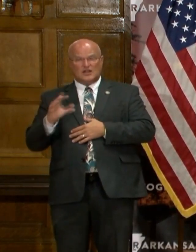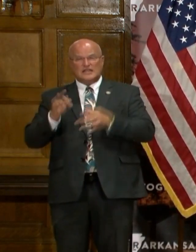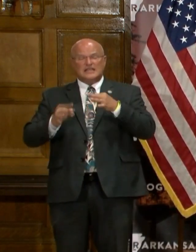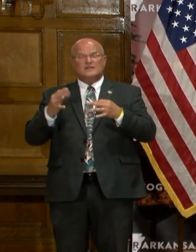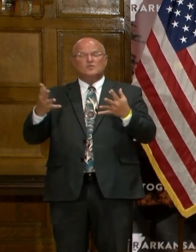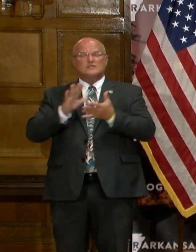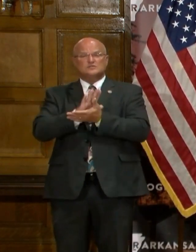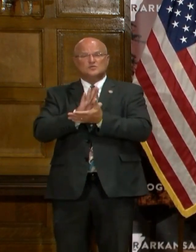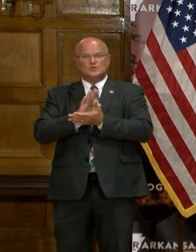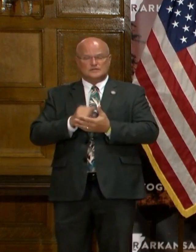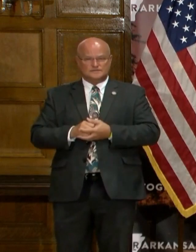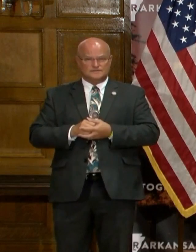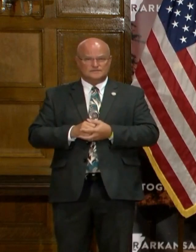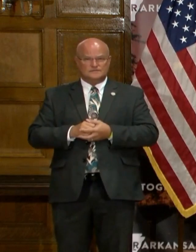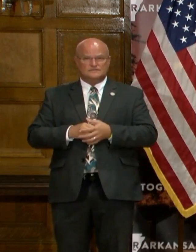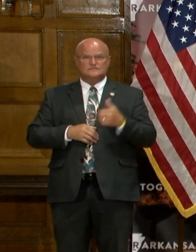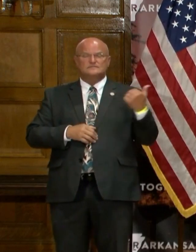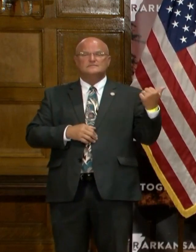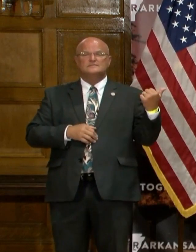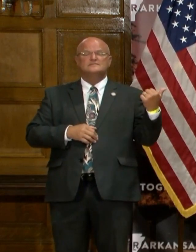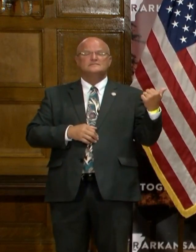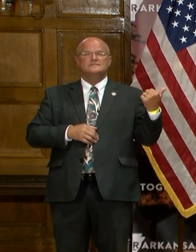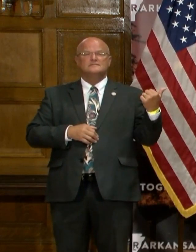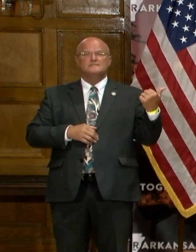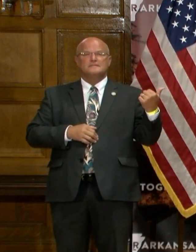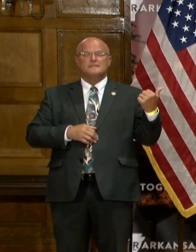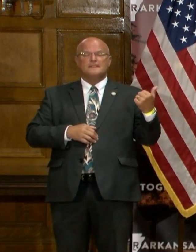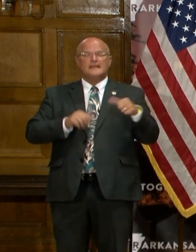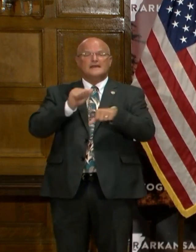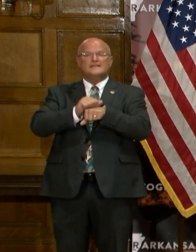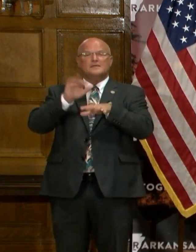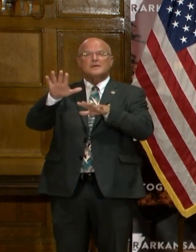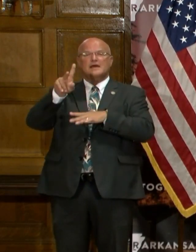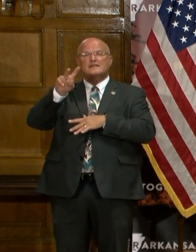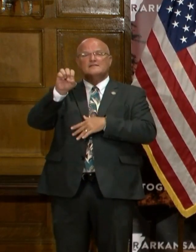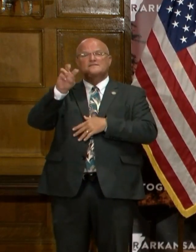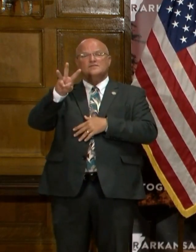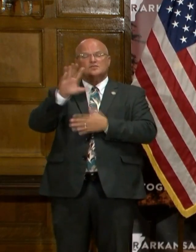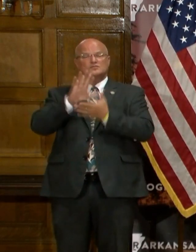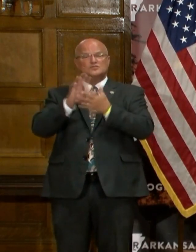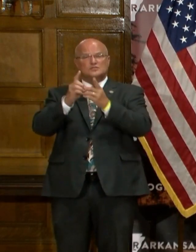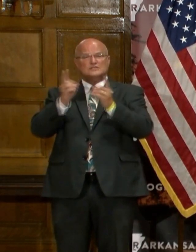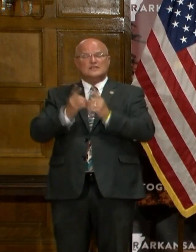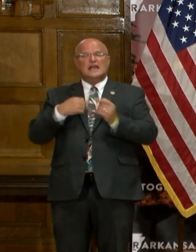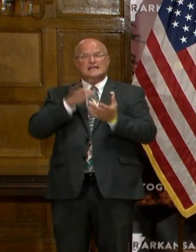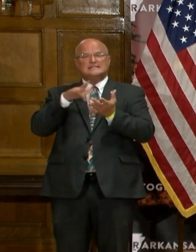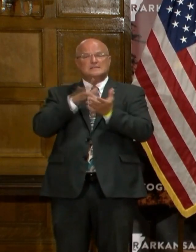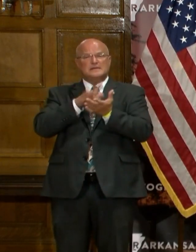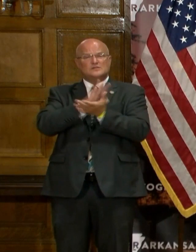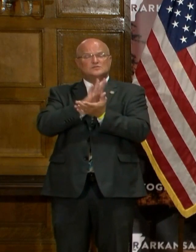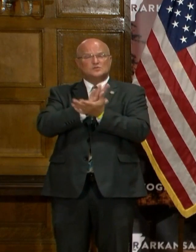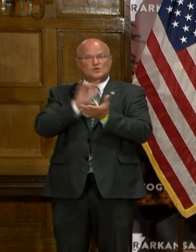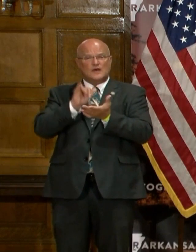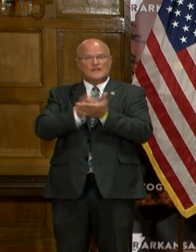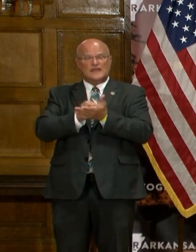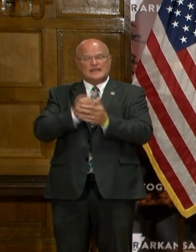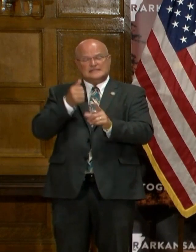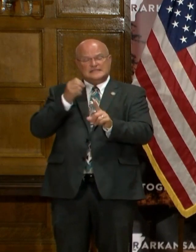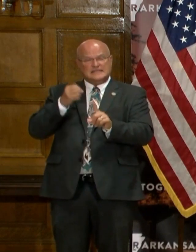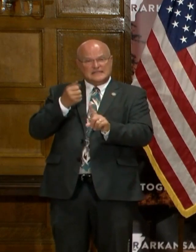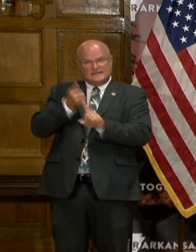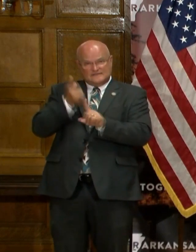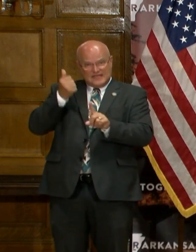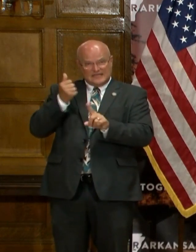so, what school? There is the Mountain View School District has a middle school grade that is being